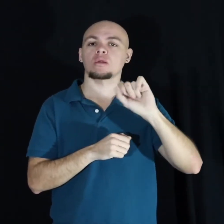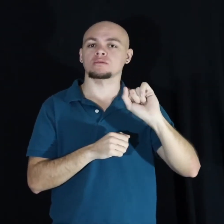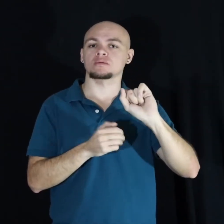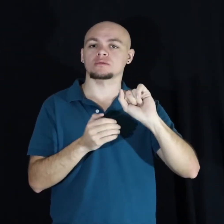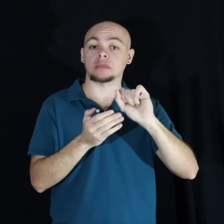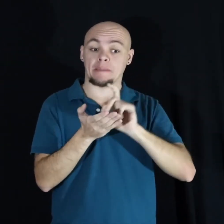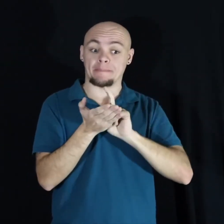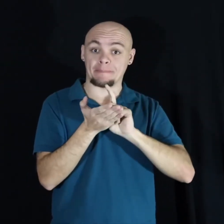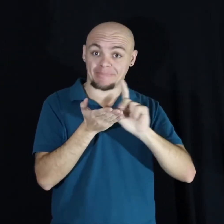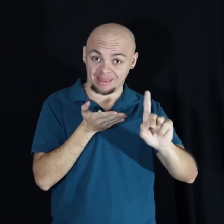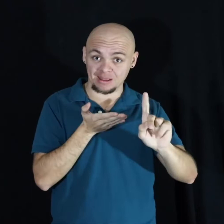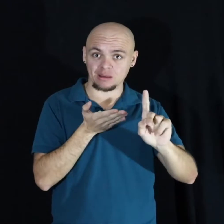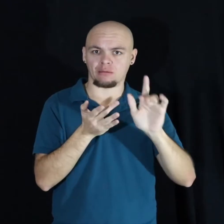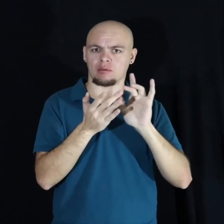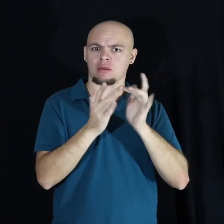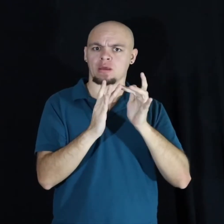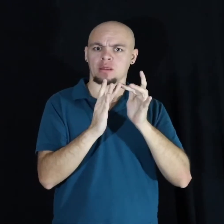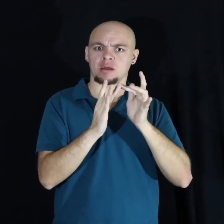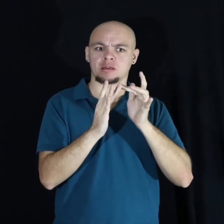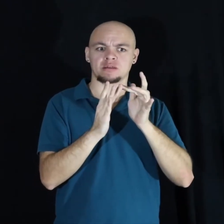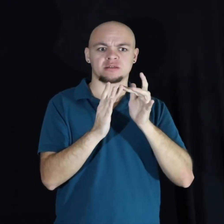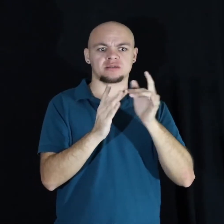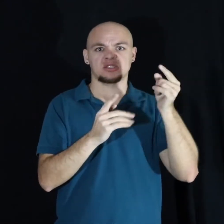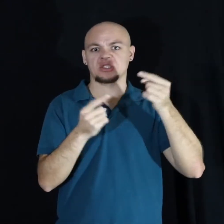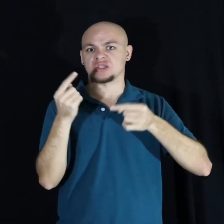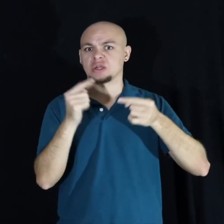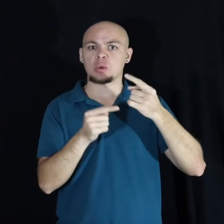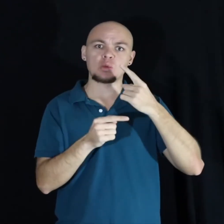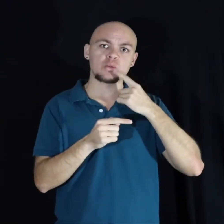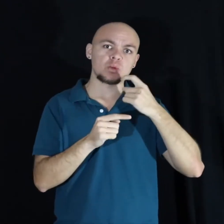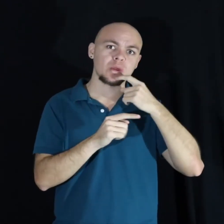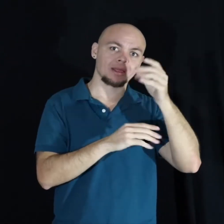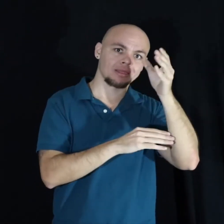trolls engage in bashing, red tagging,